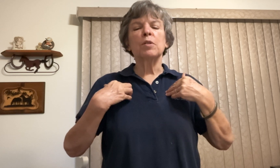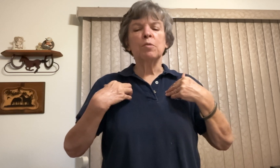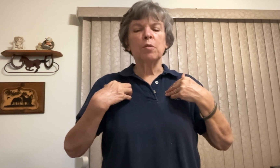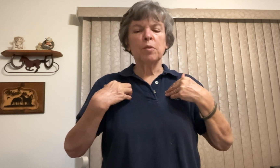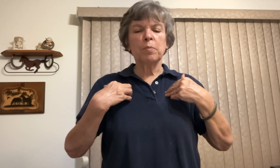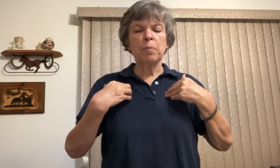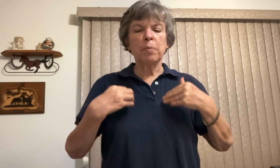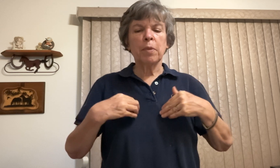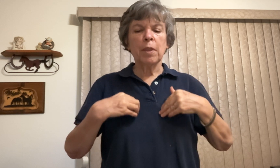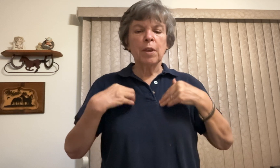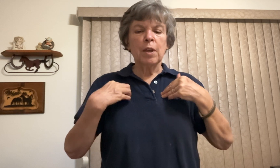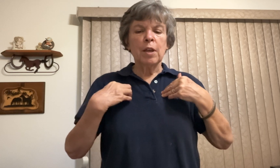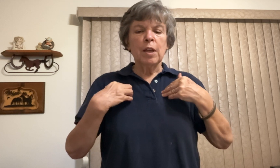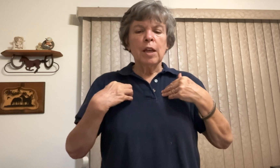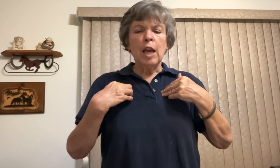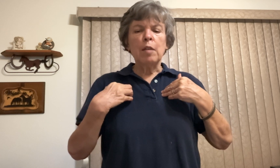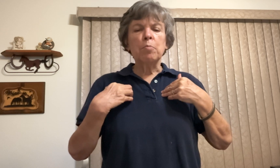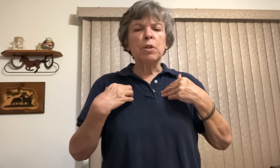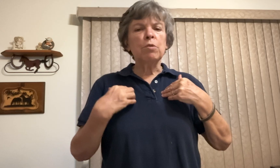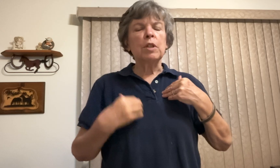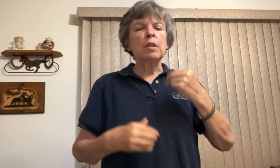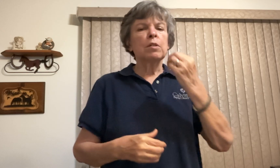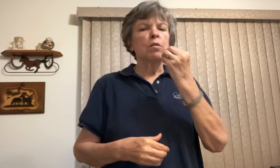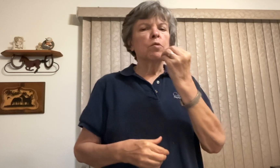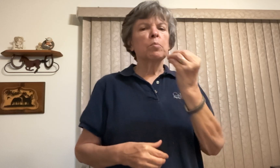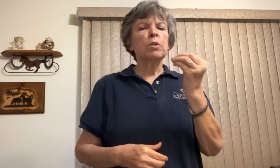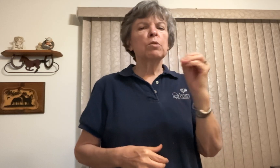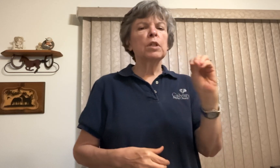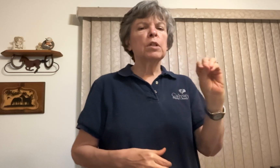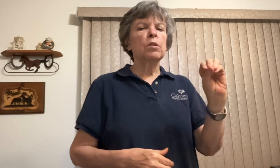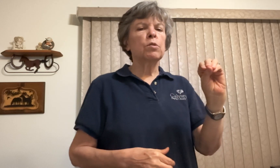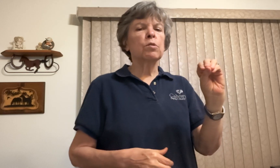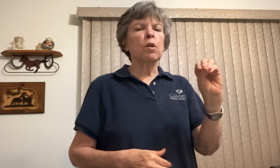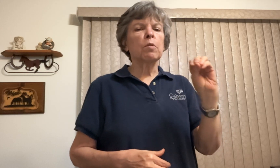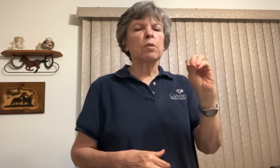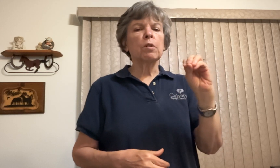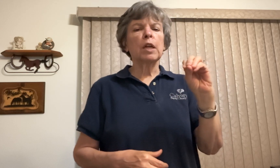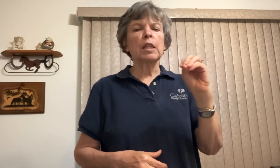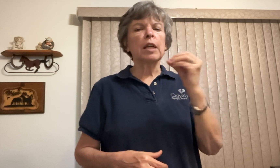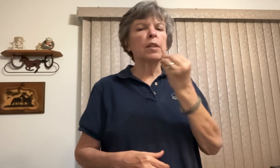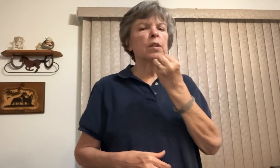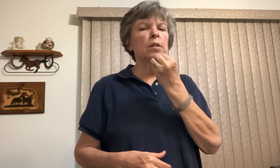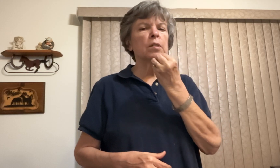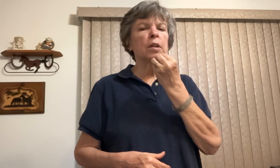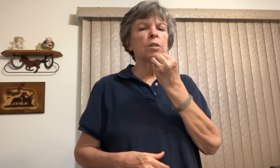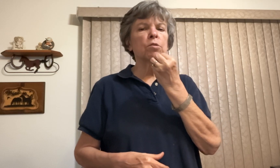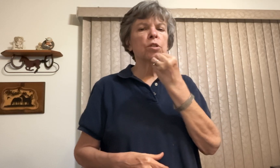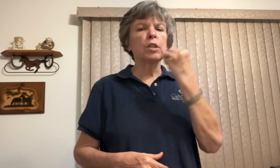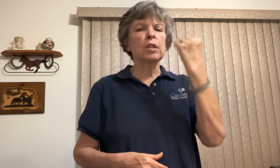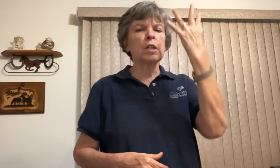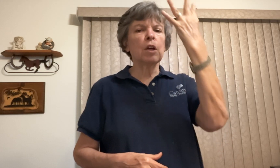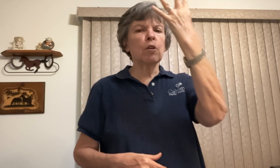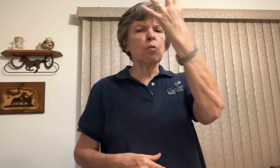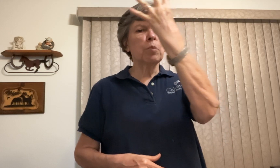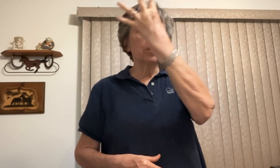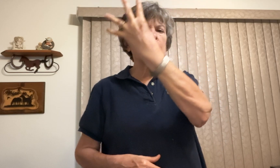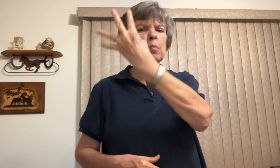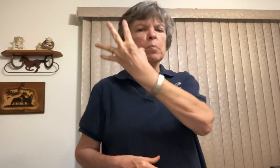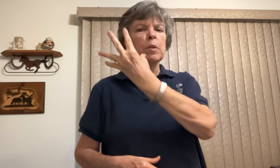youth. And beauty. So for beauty, you start with your hand like this at your chin, open it up, and